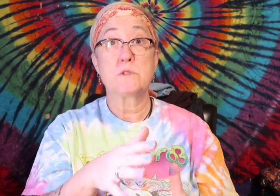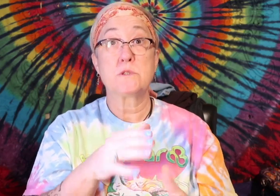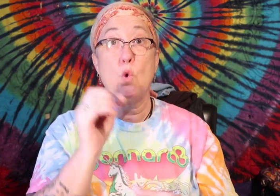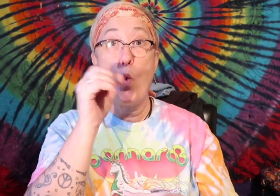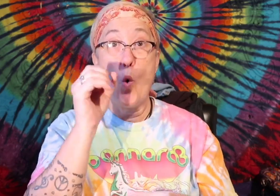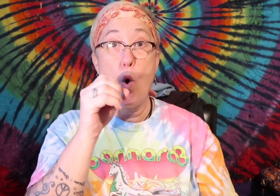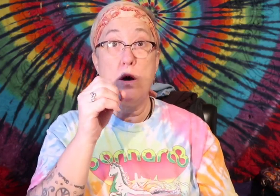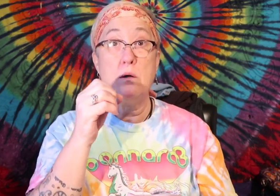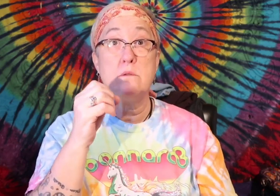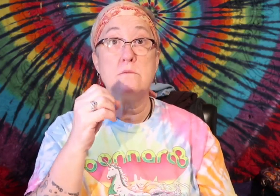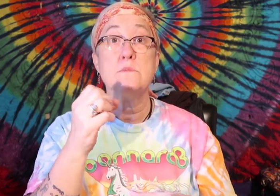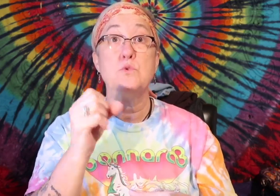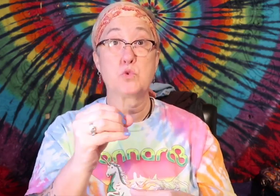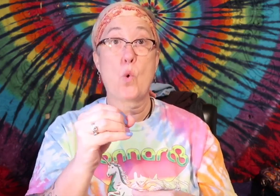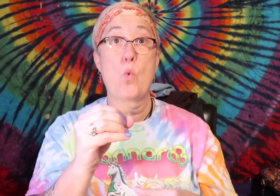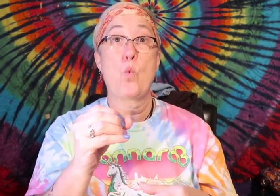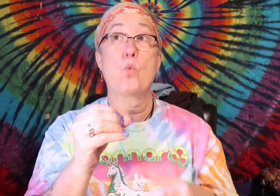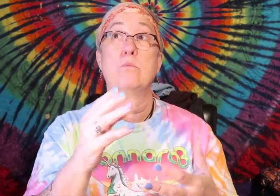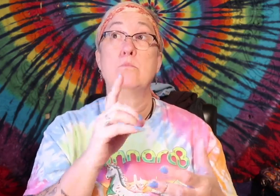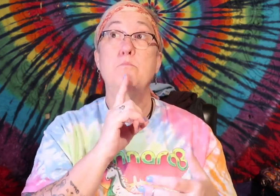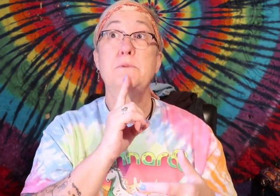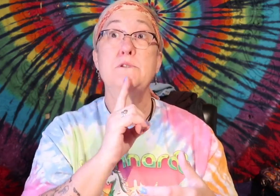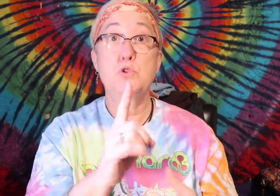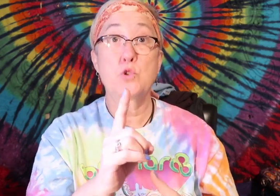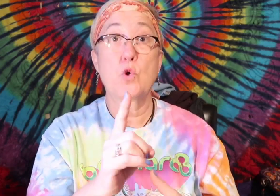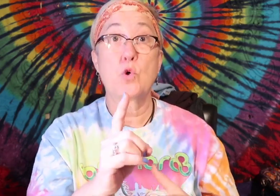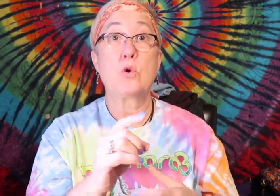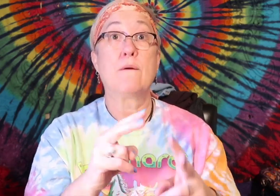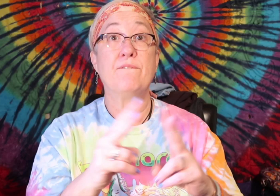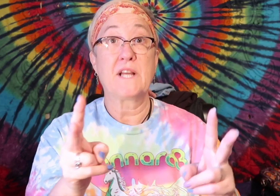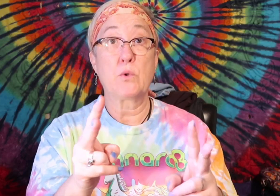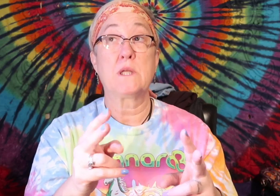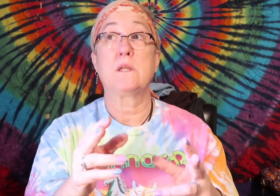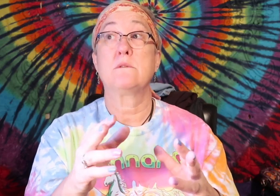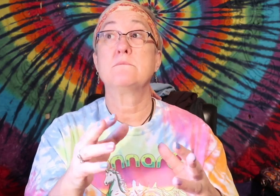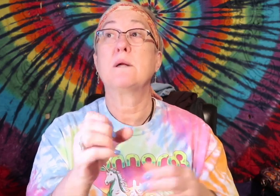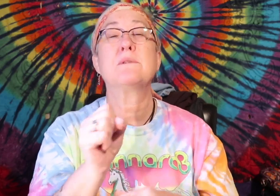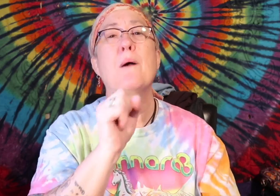Because most of the students are oral. So be sure that